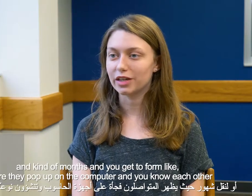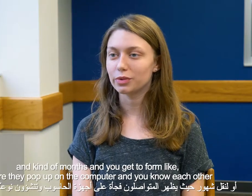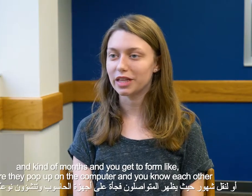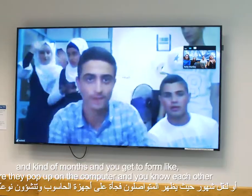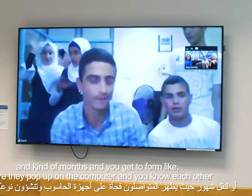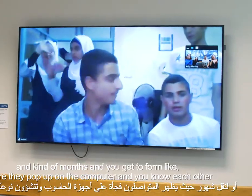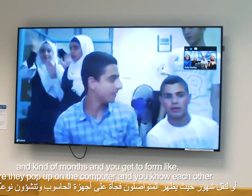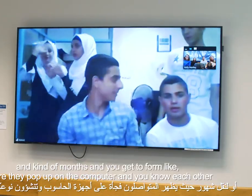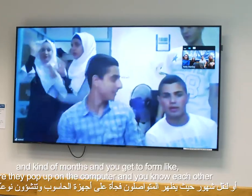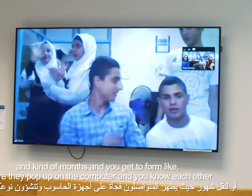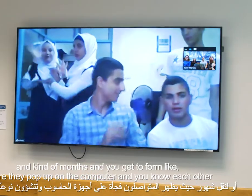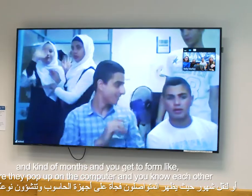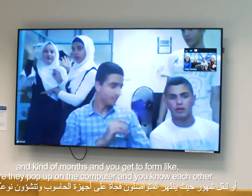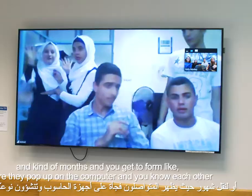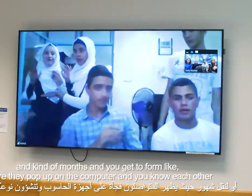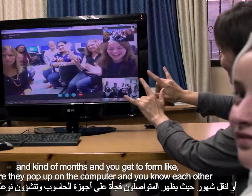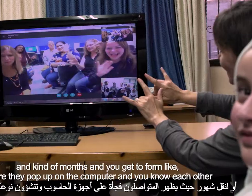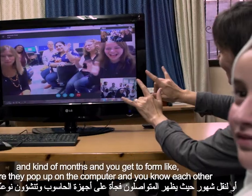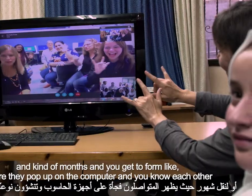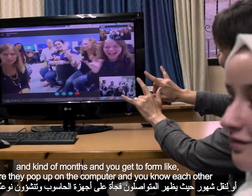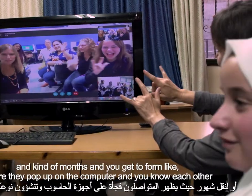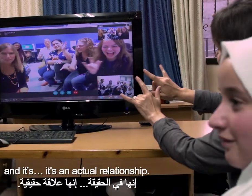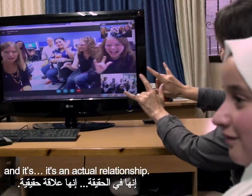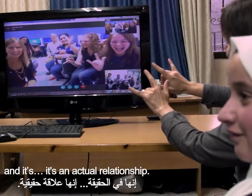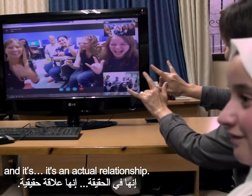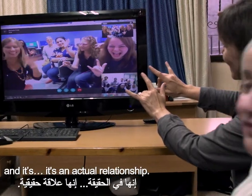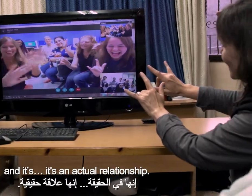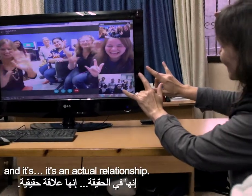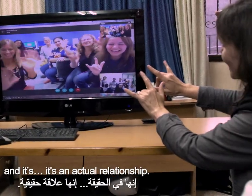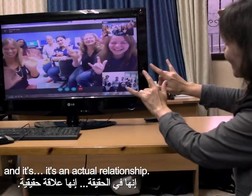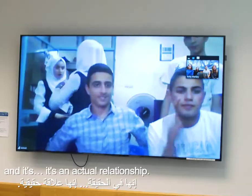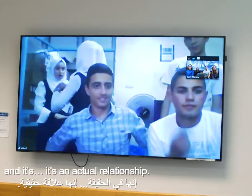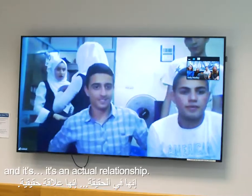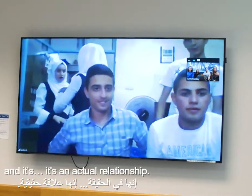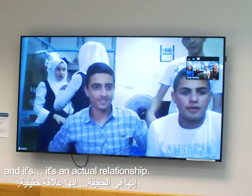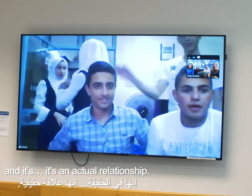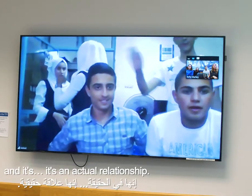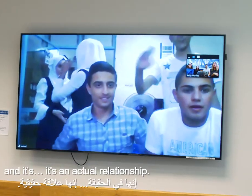like where they pop up on the computer and you know each other, and it's an actual relationship.